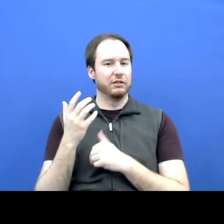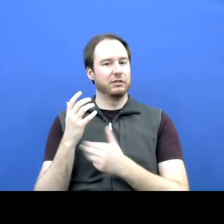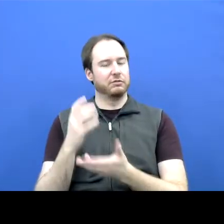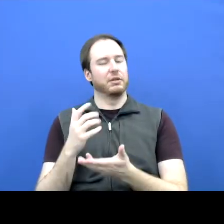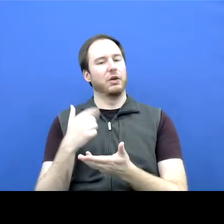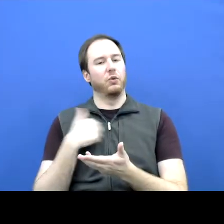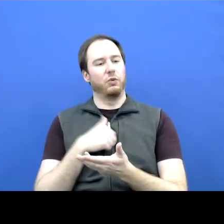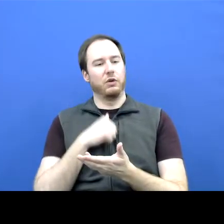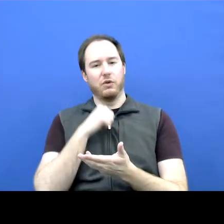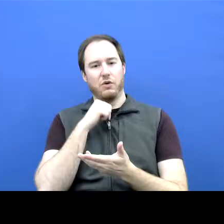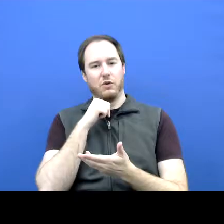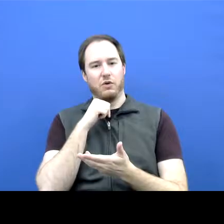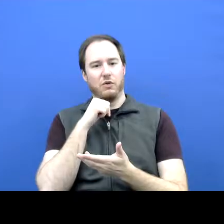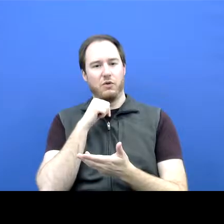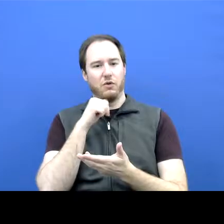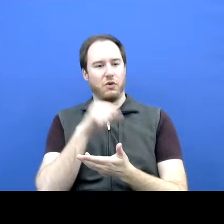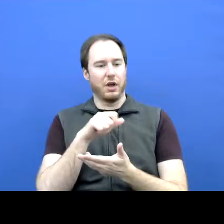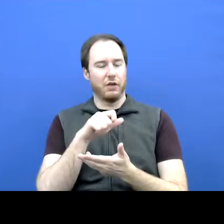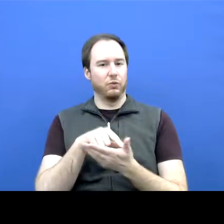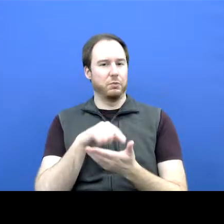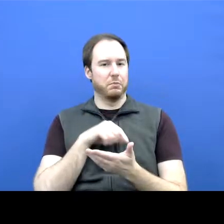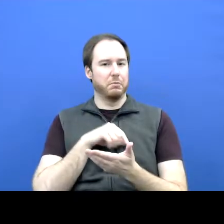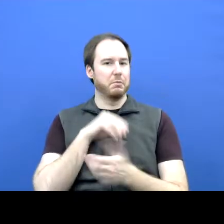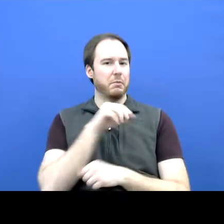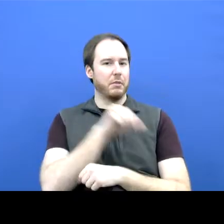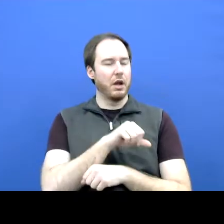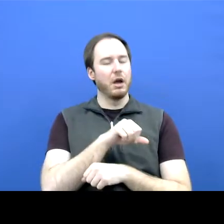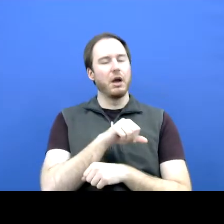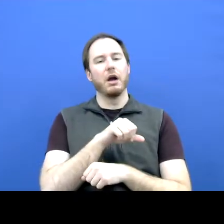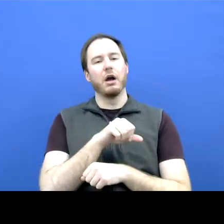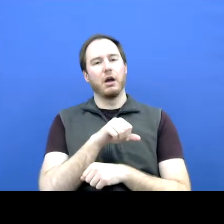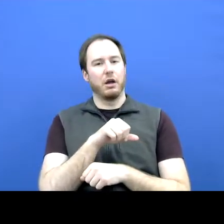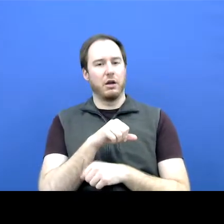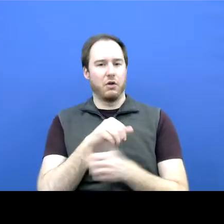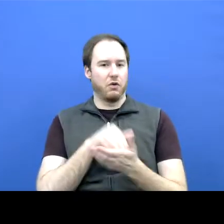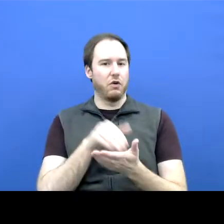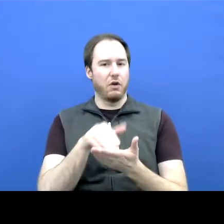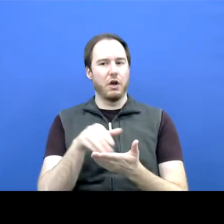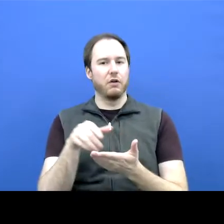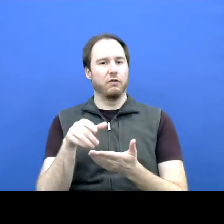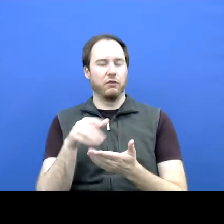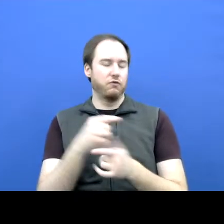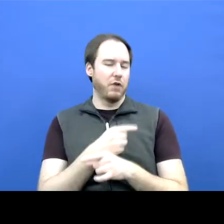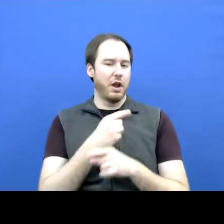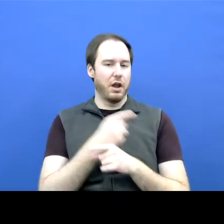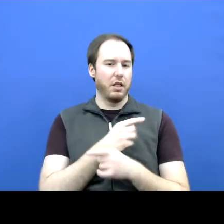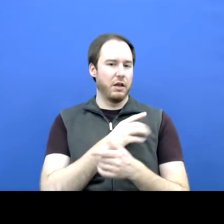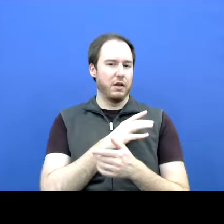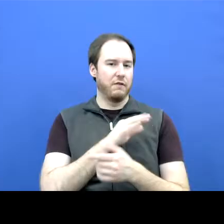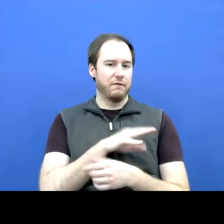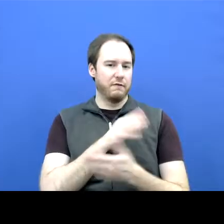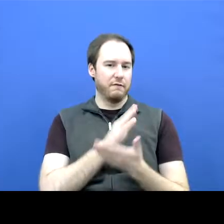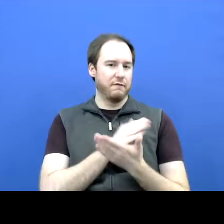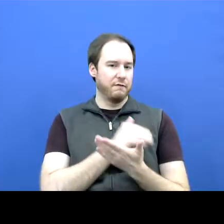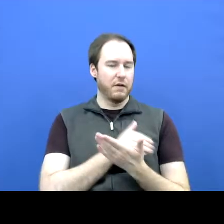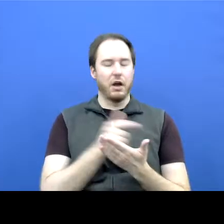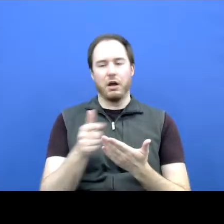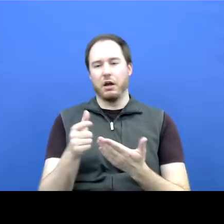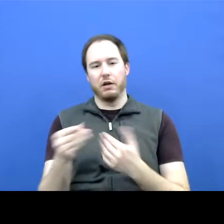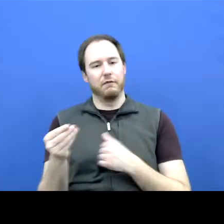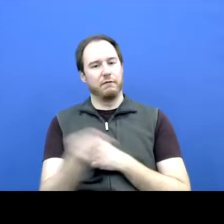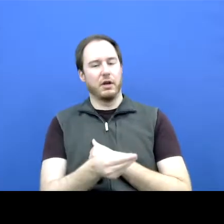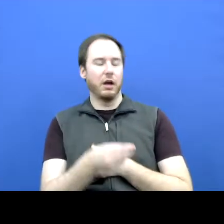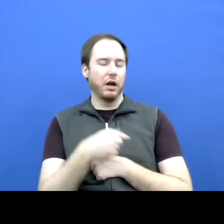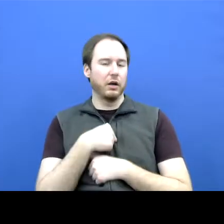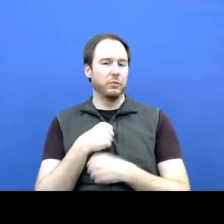wouldn't necessarily buy for them on a regular money. So I full support of